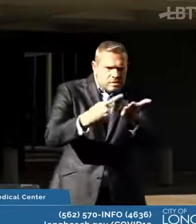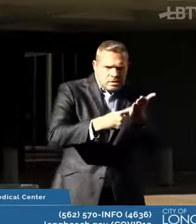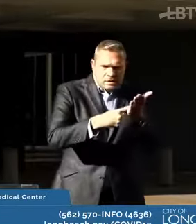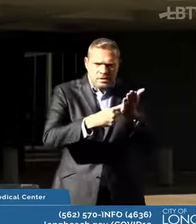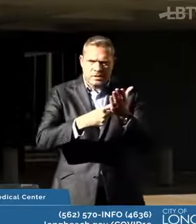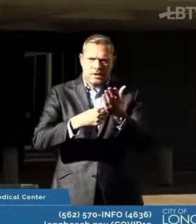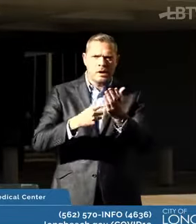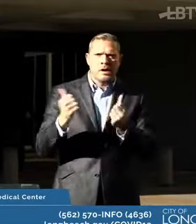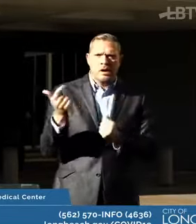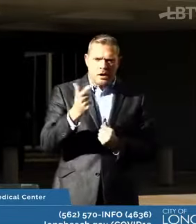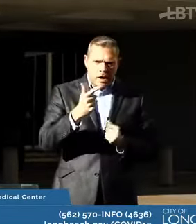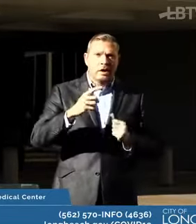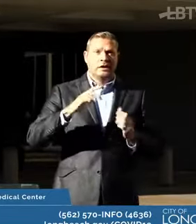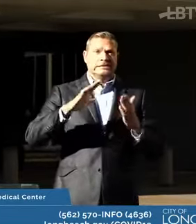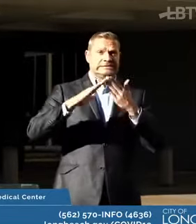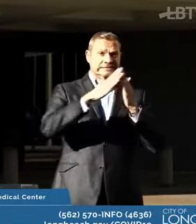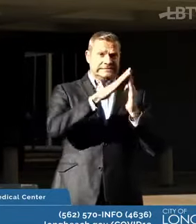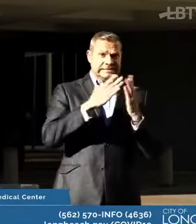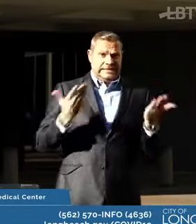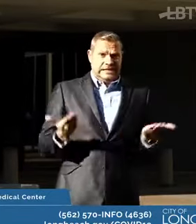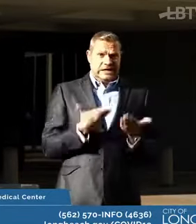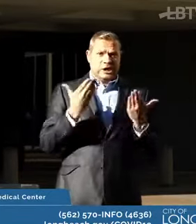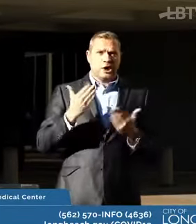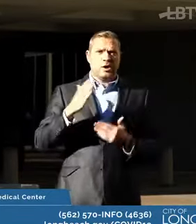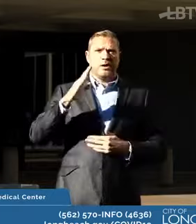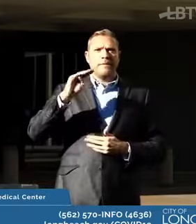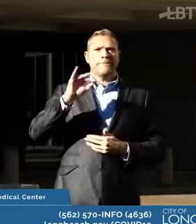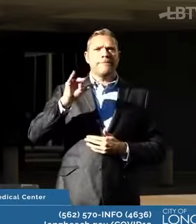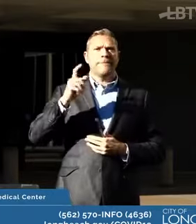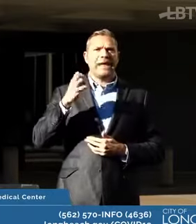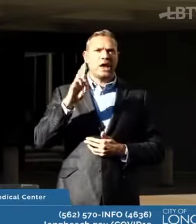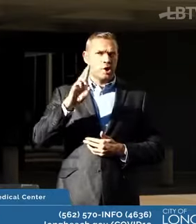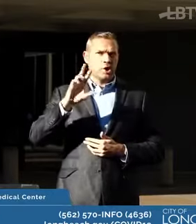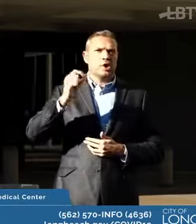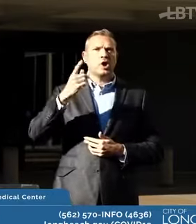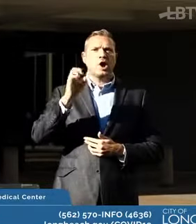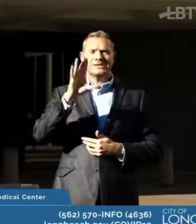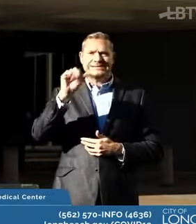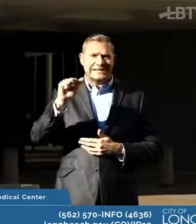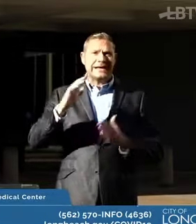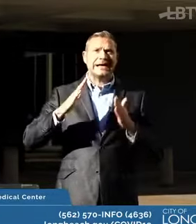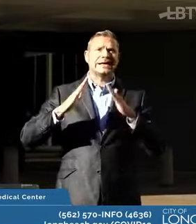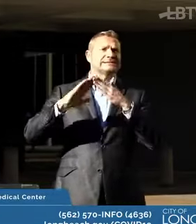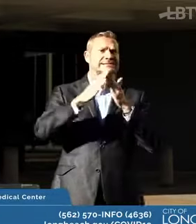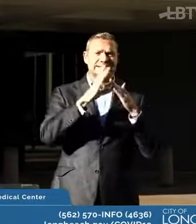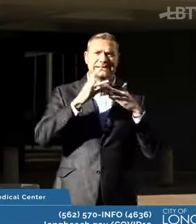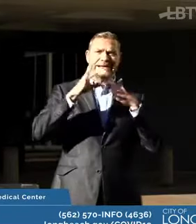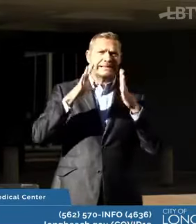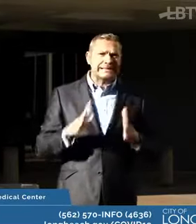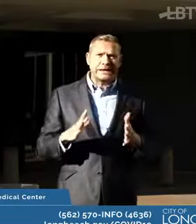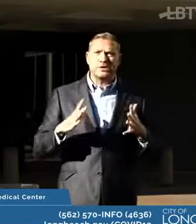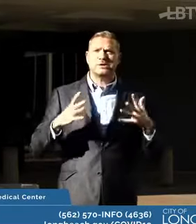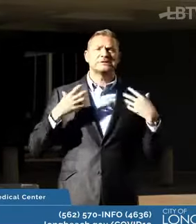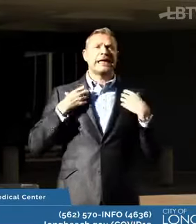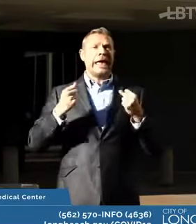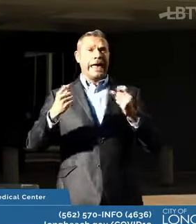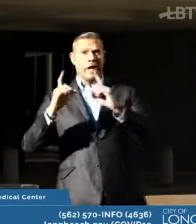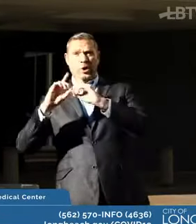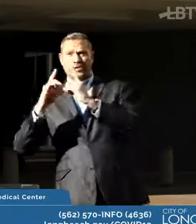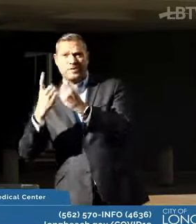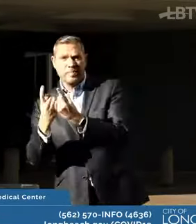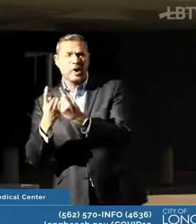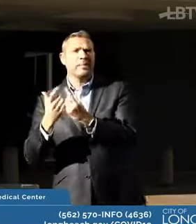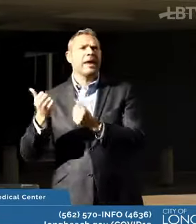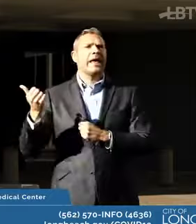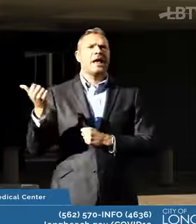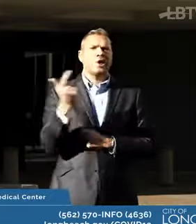Garcia, our city leaders, our local health department, and also the leadership of our hospitals